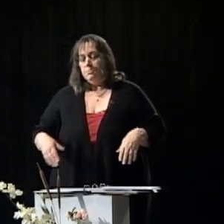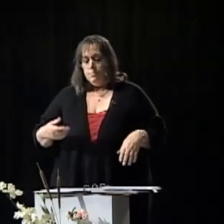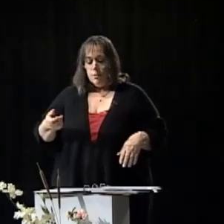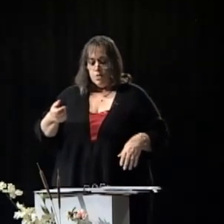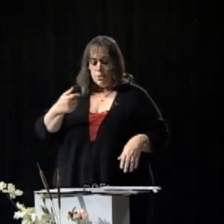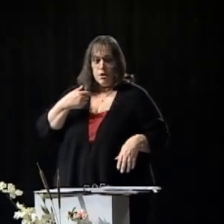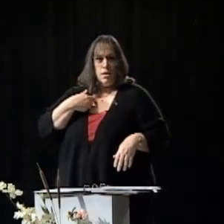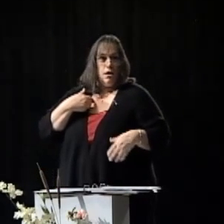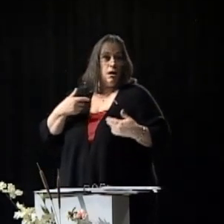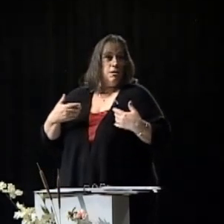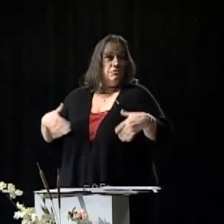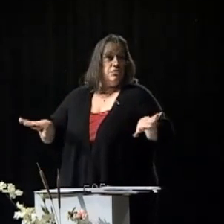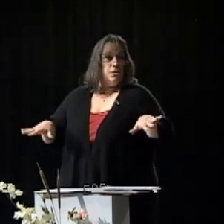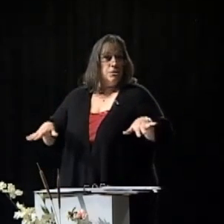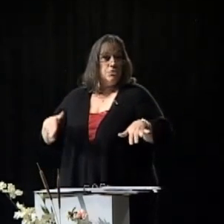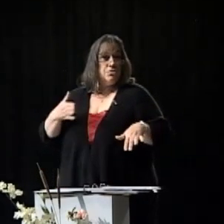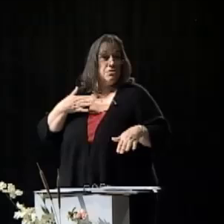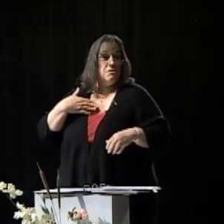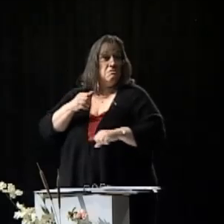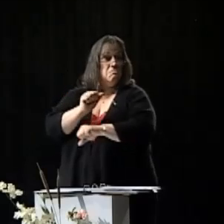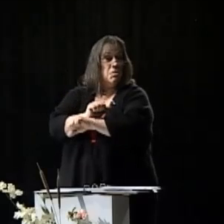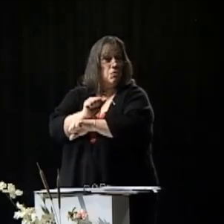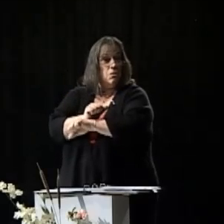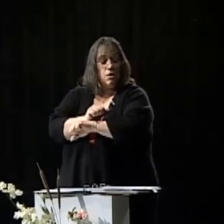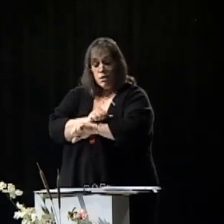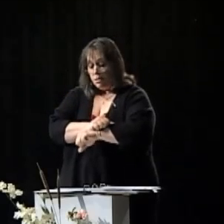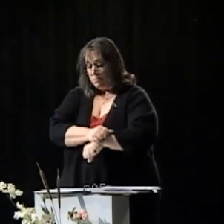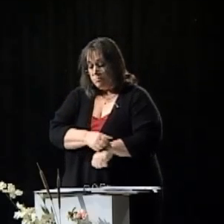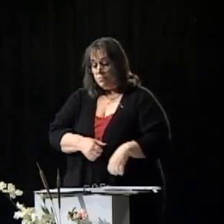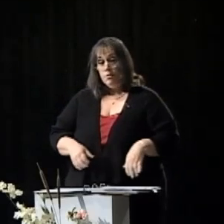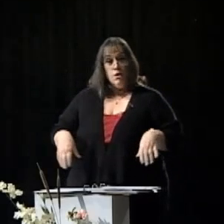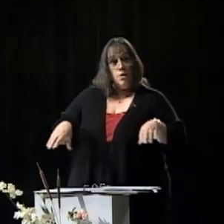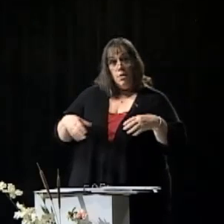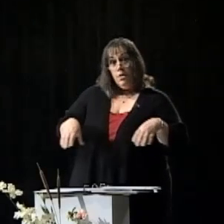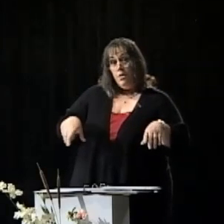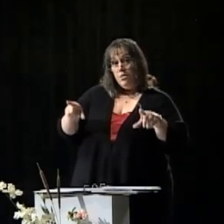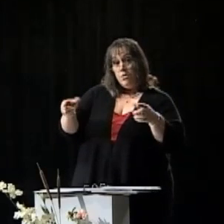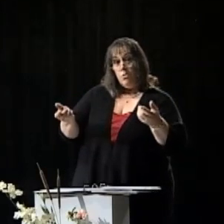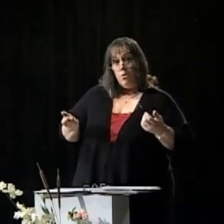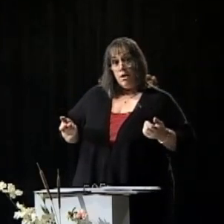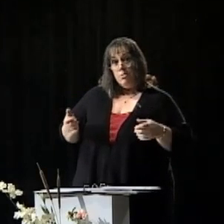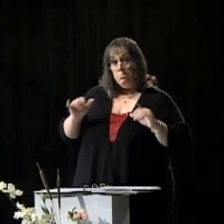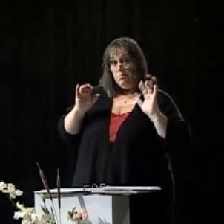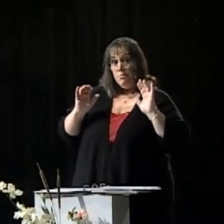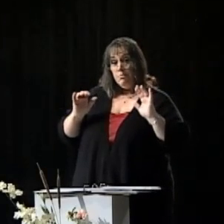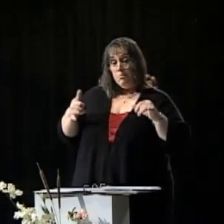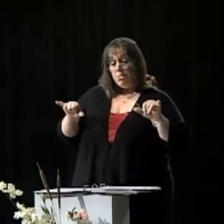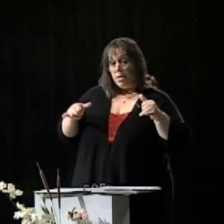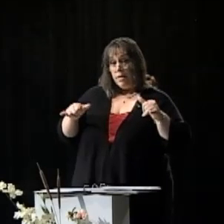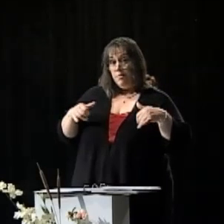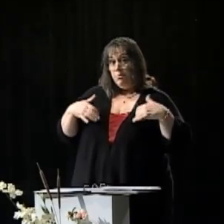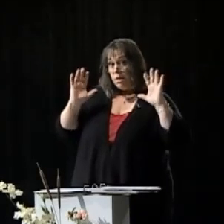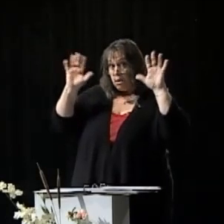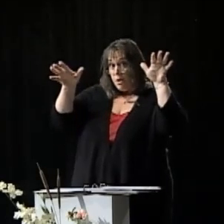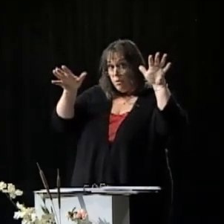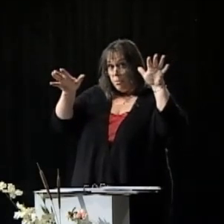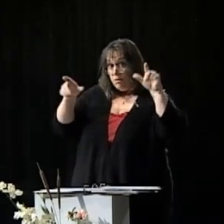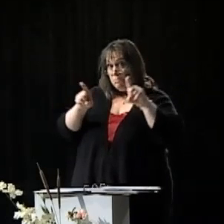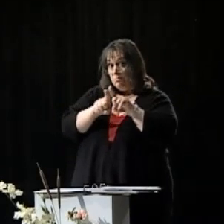You can say, I finished my work. Do you want to play basketball with me?